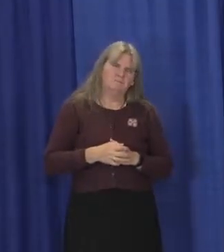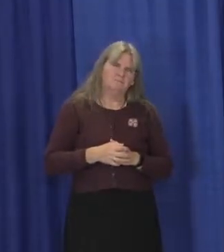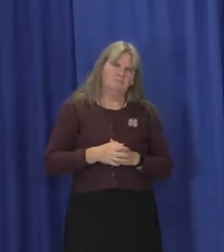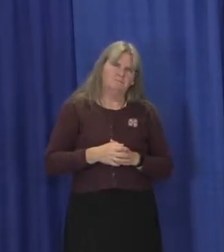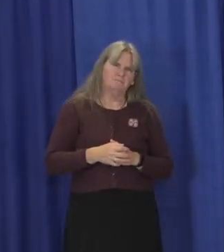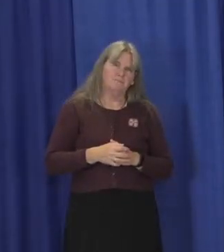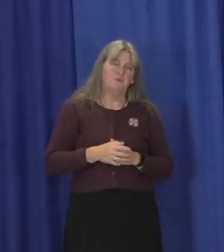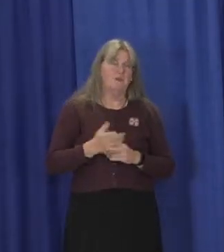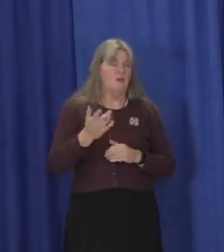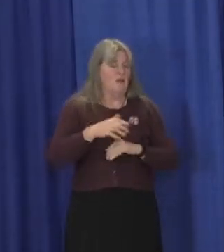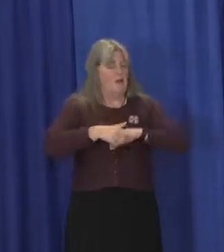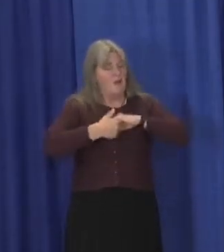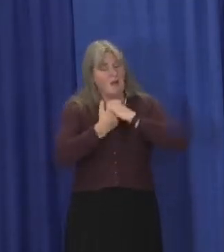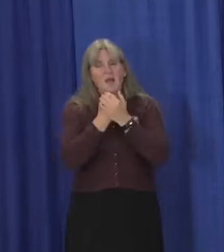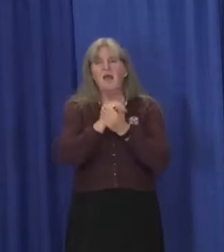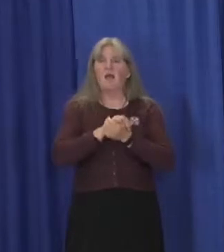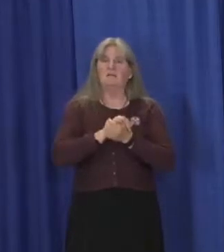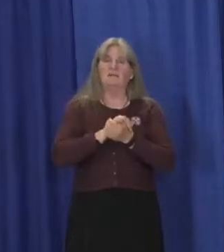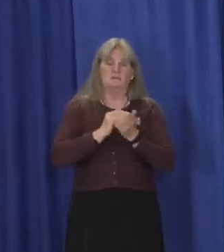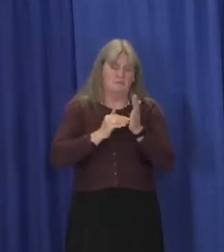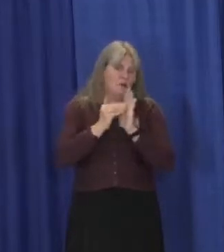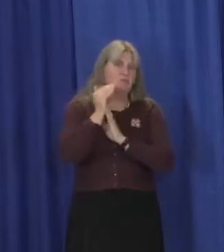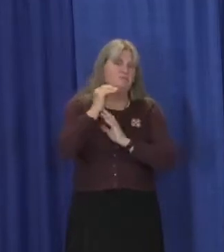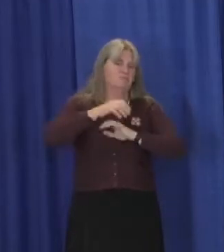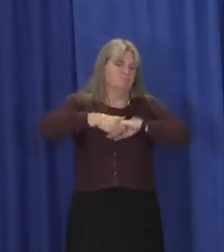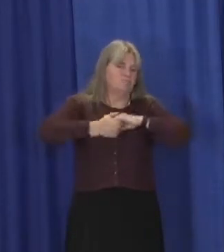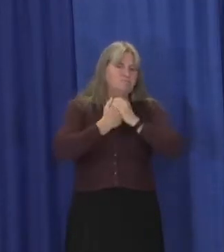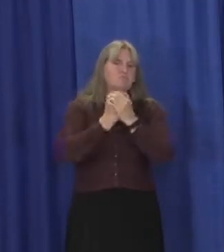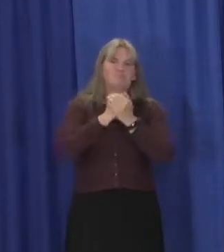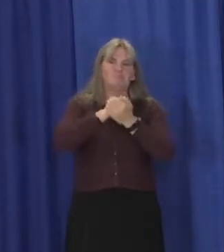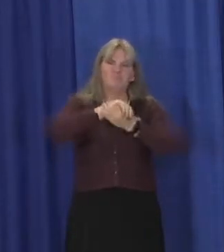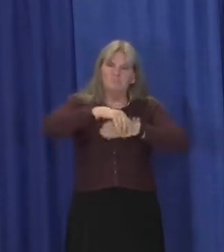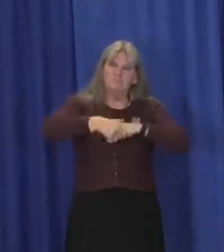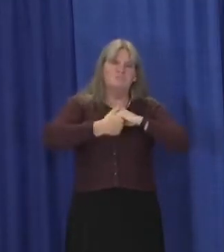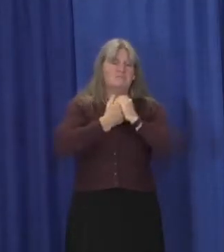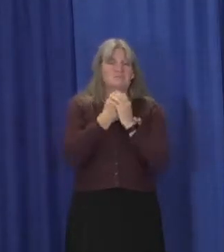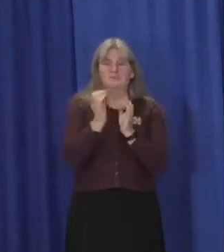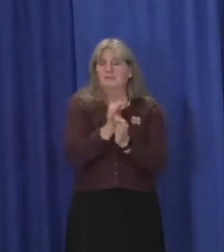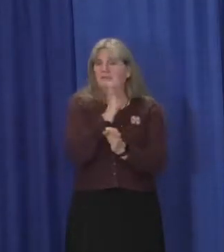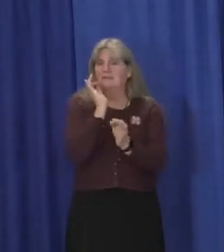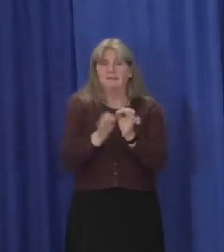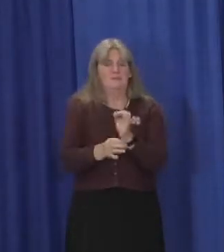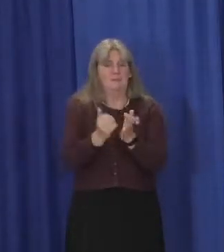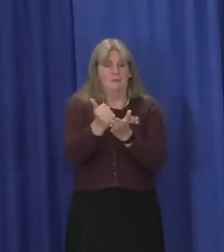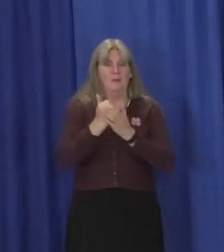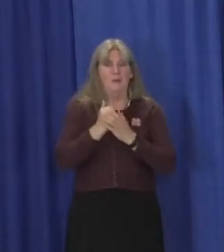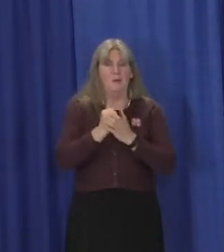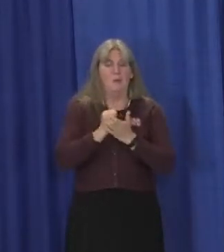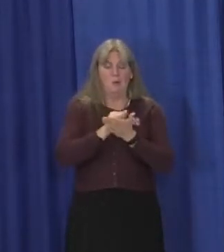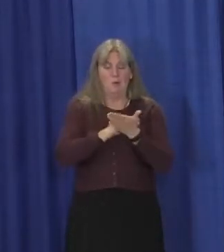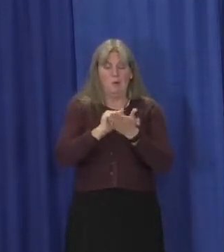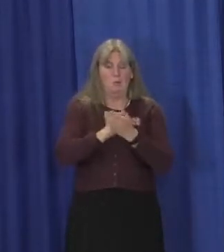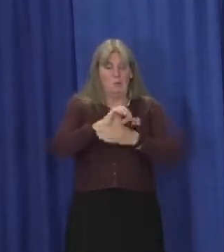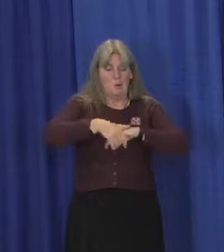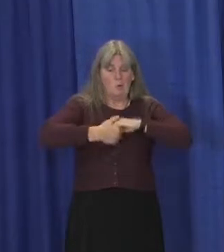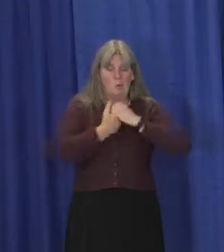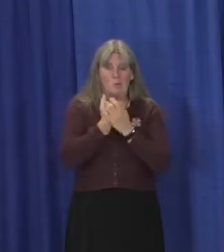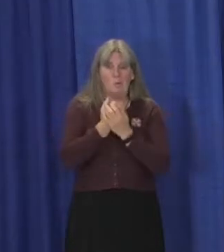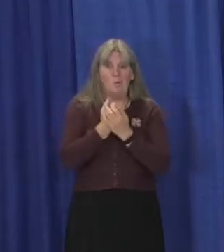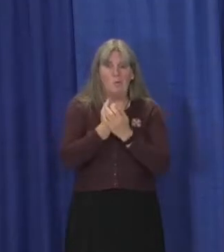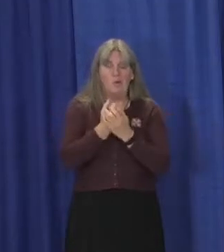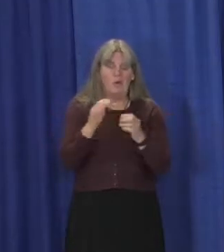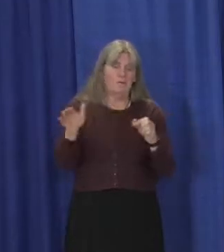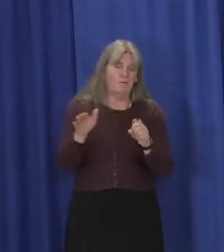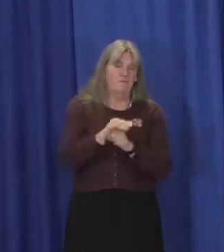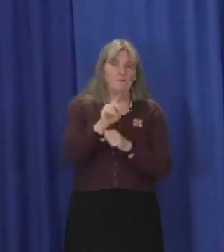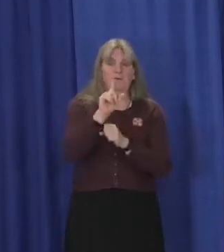Please wash your own hands well and regularly. Take this simple step to use soap, wash with soap and water, and the whole